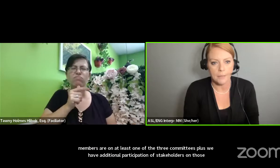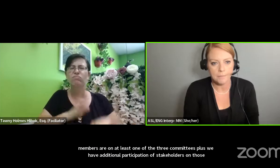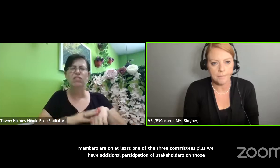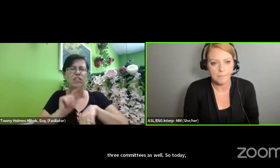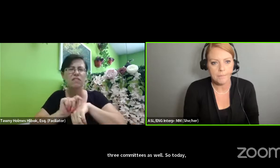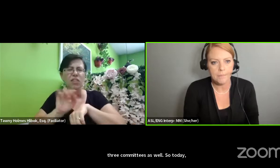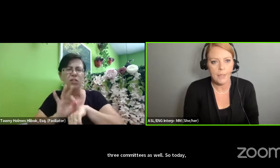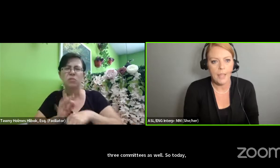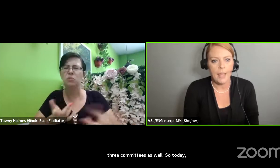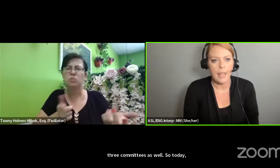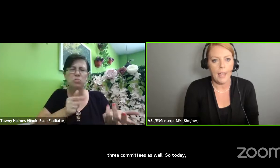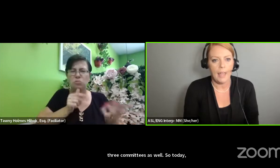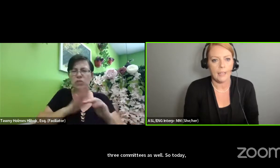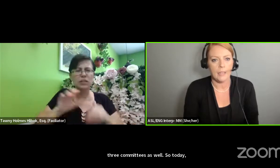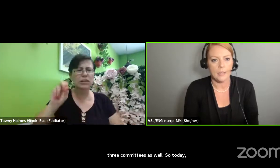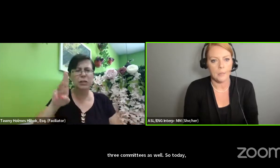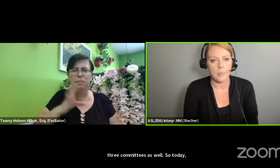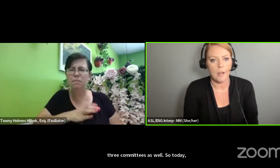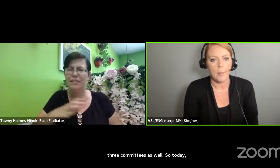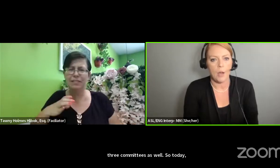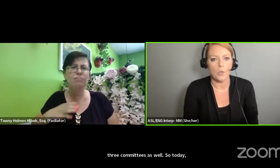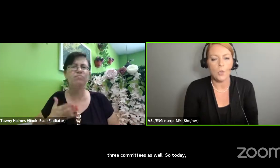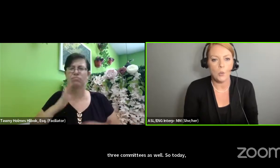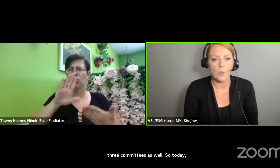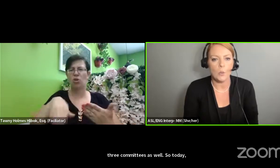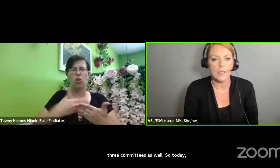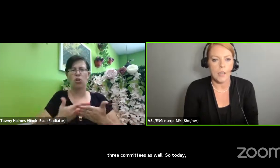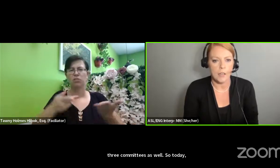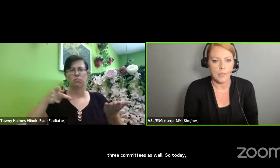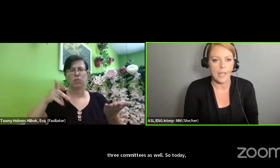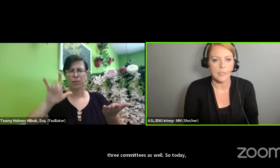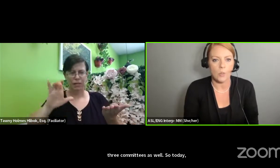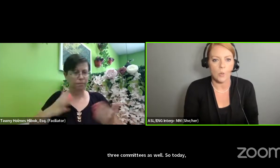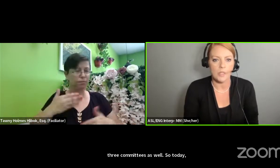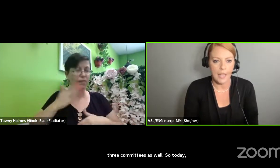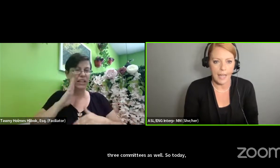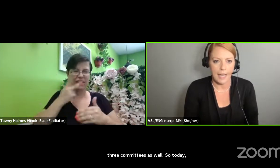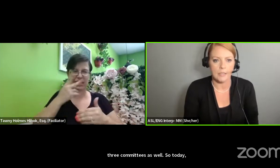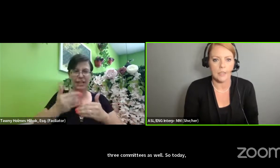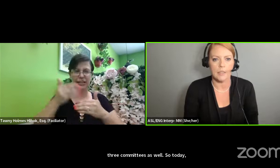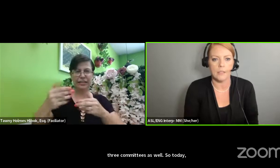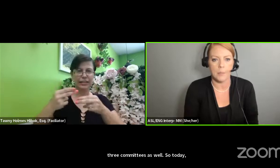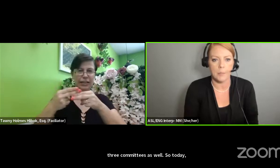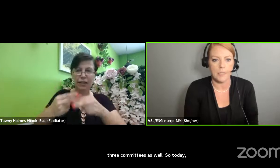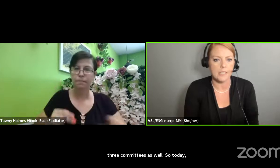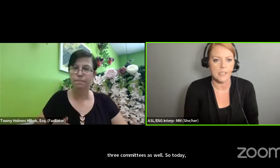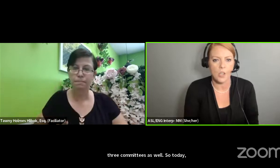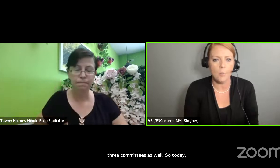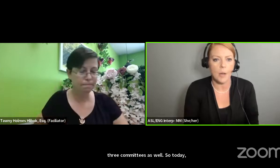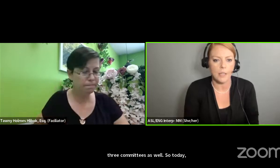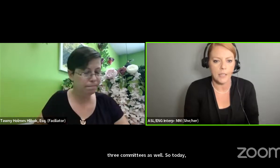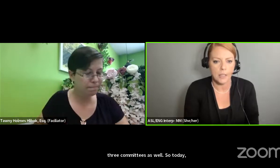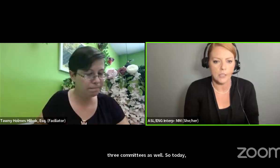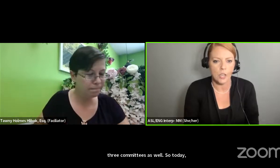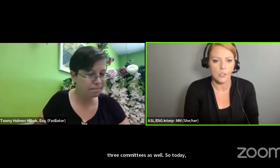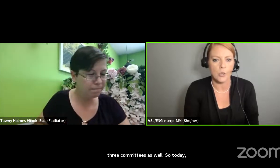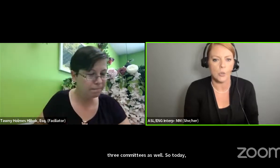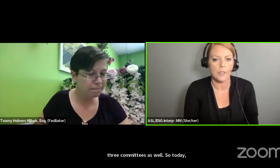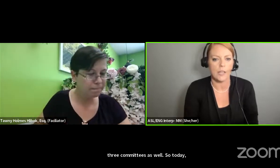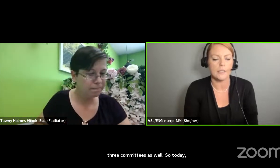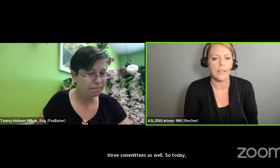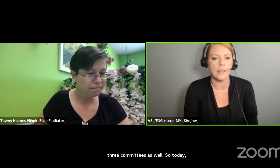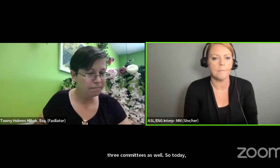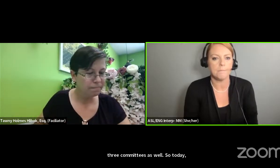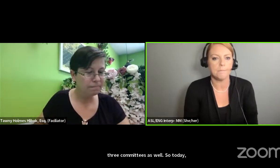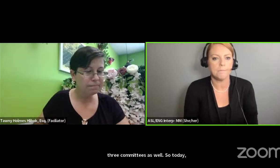have done, and a little bit about who is on the task force and the subcommittees is all public knowledge. I'll show